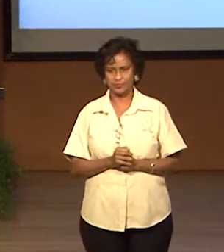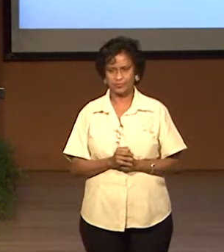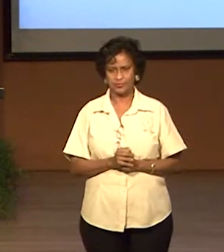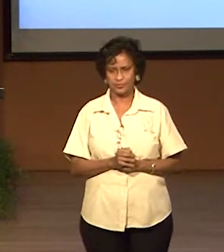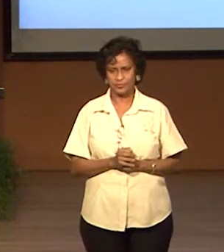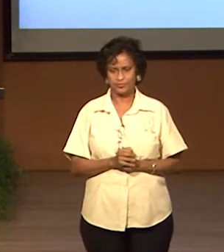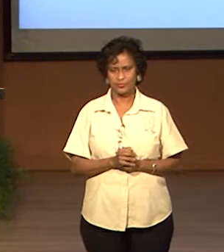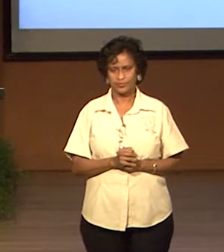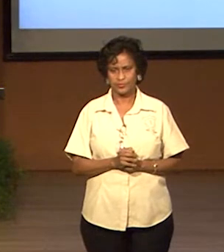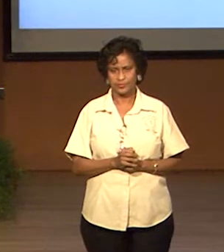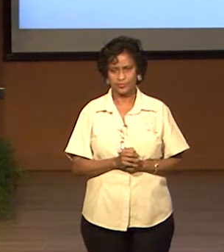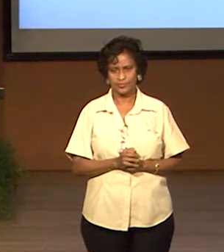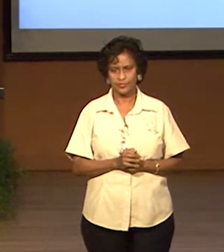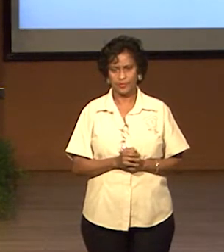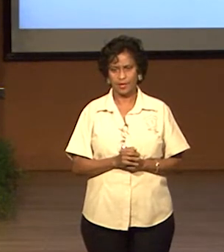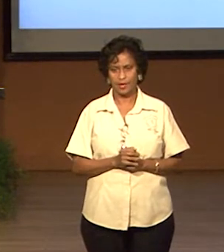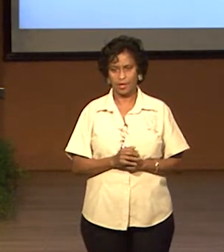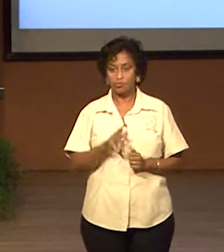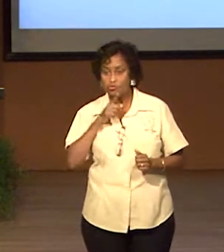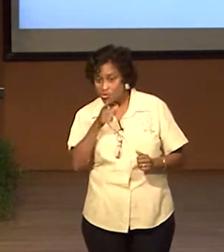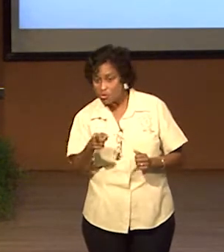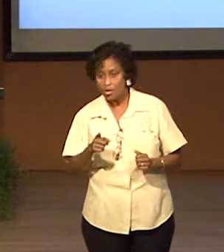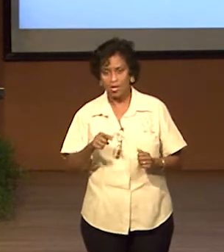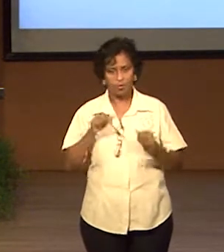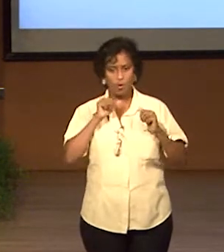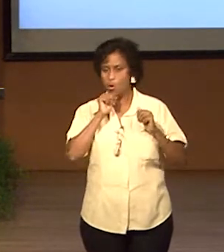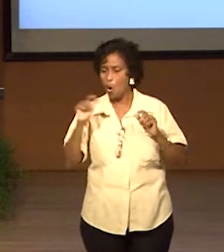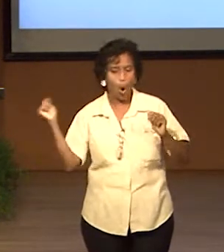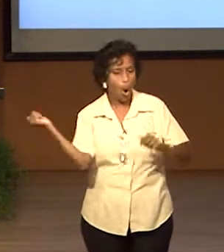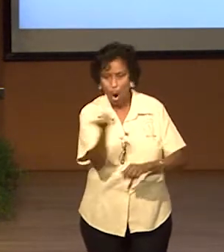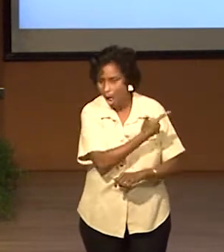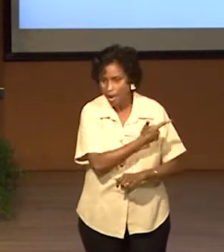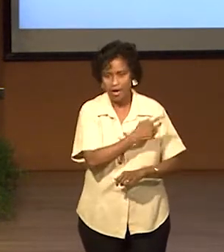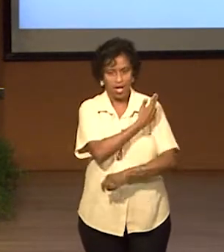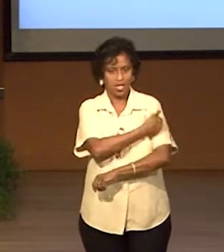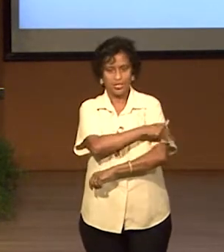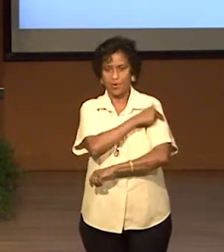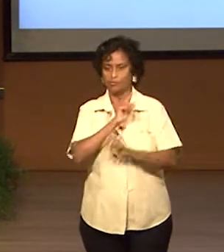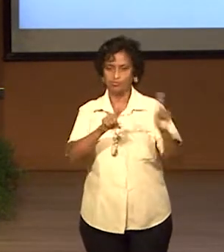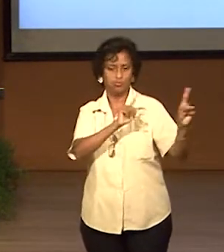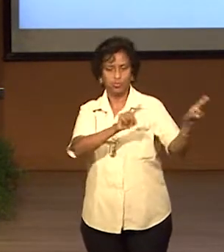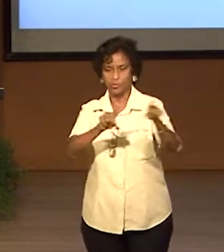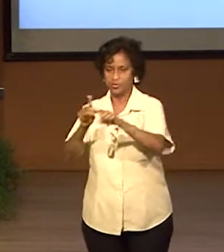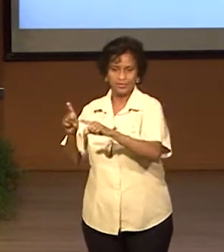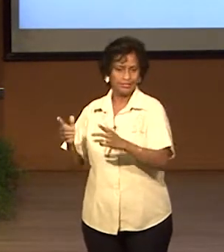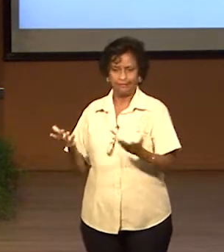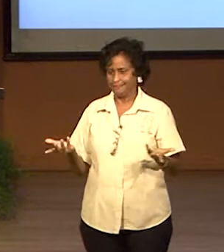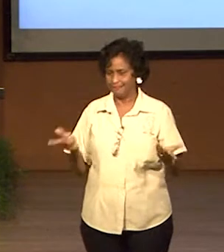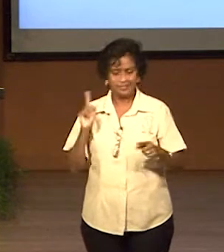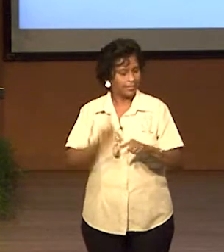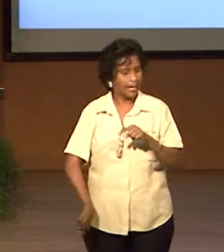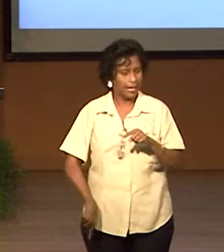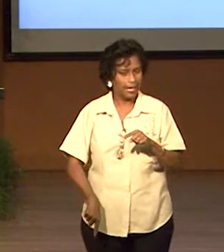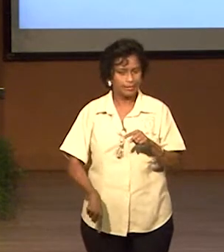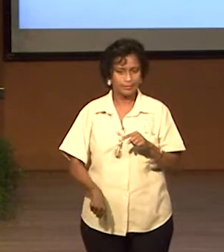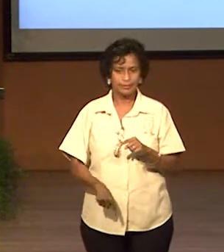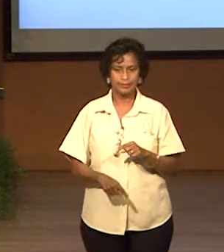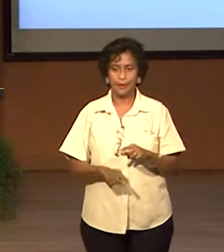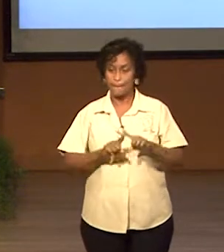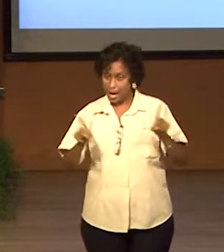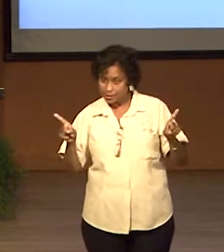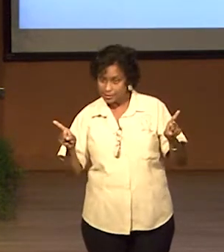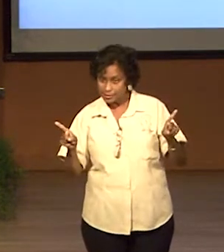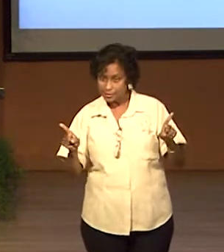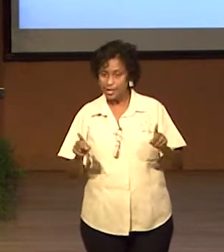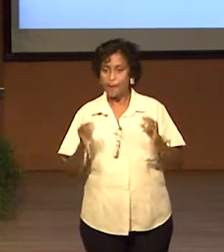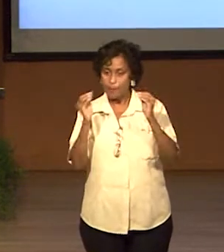not as expansive and as resourced as they could be, but I mean, there have been improvements over